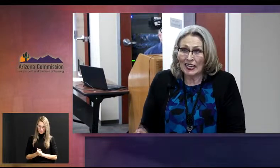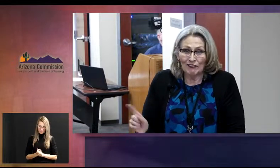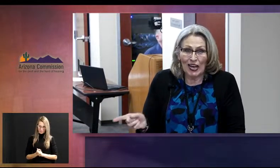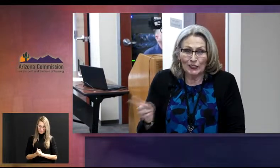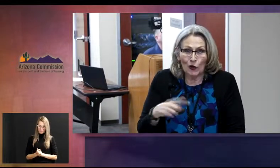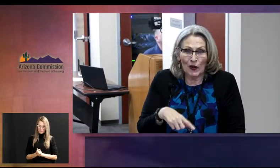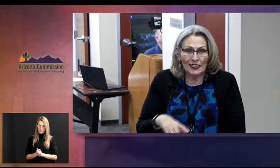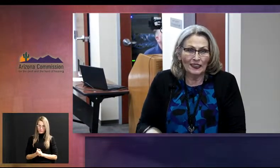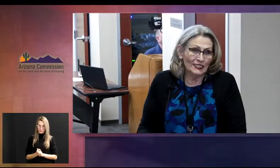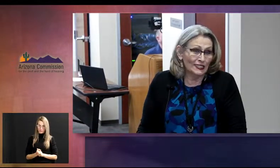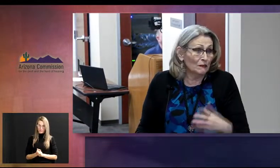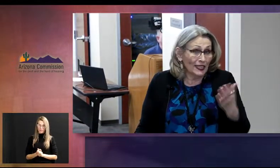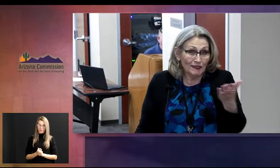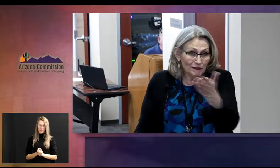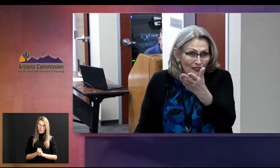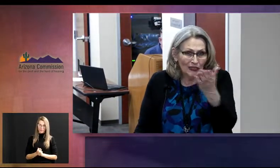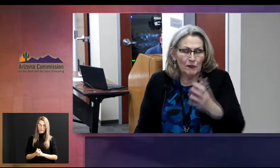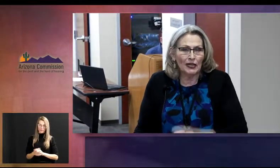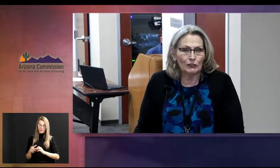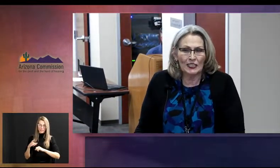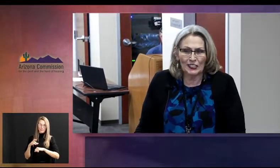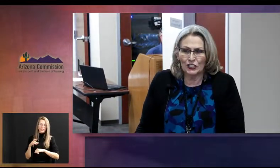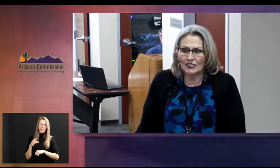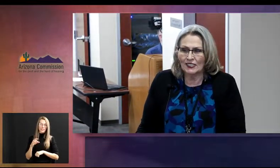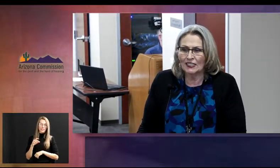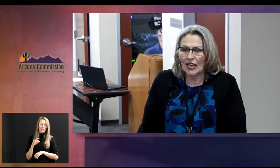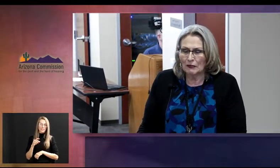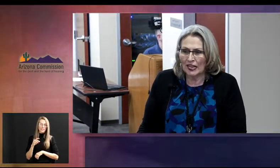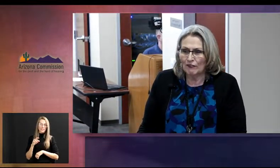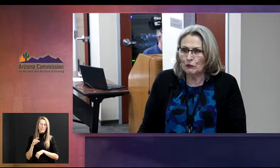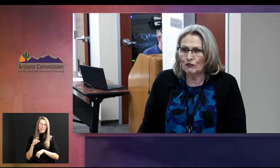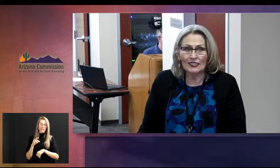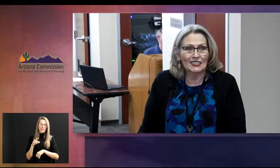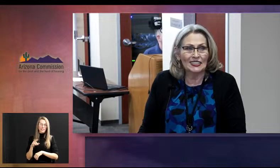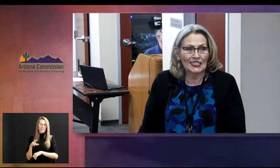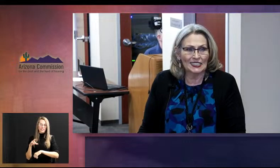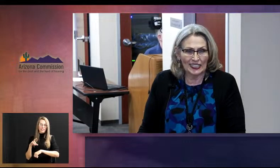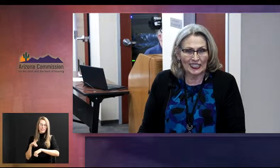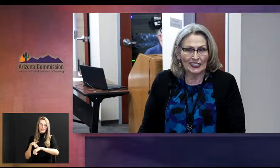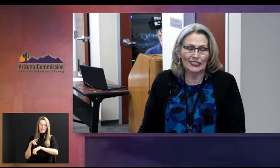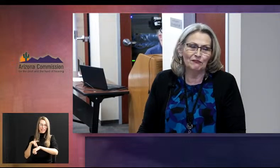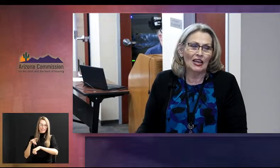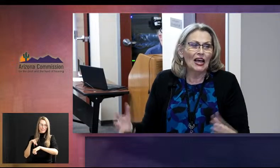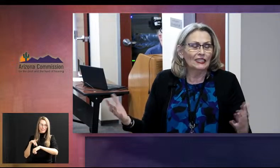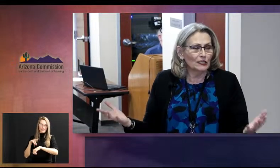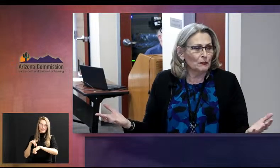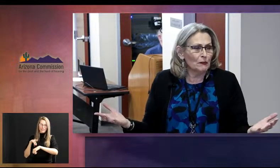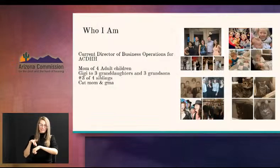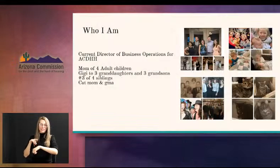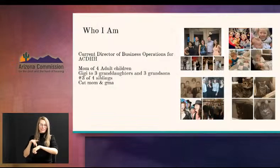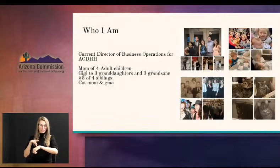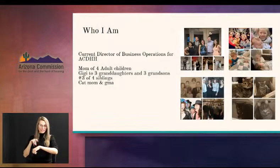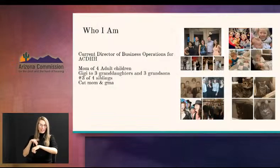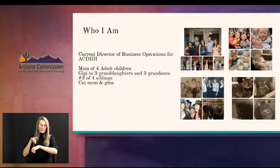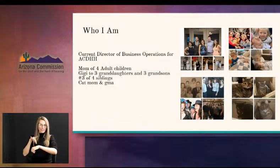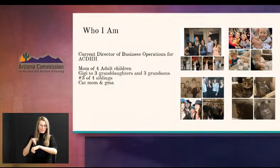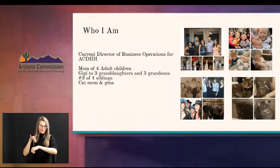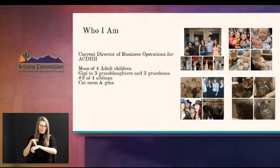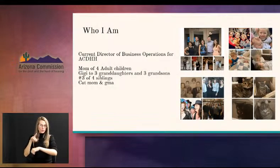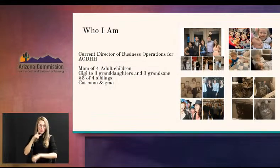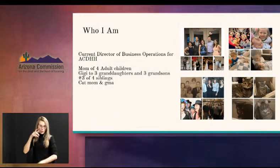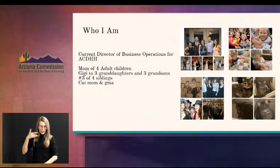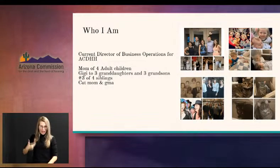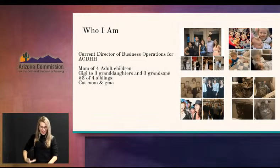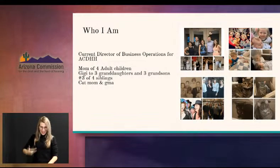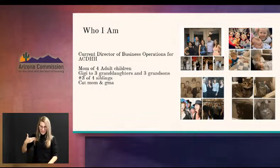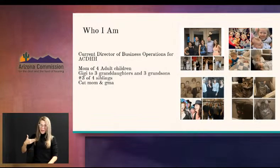I'm going to have Kyla go on. This is me, my credentials. I'm going to have you move on to the next slide, Kyla. A little bit about who I am